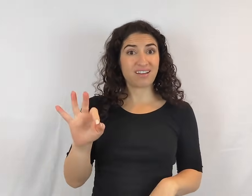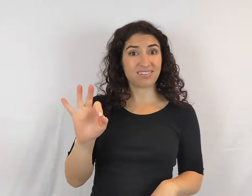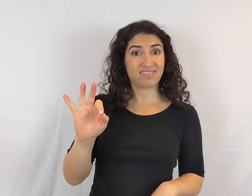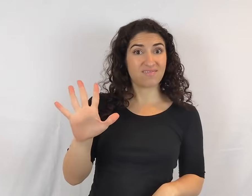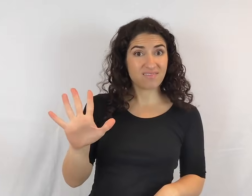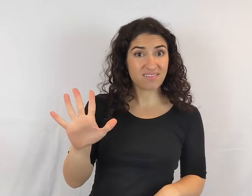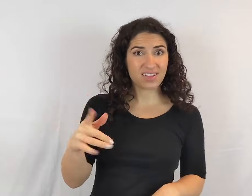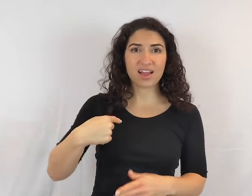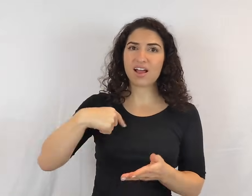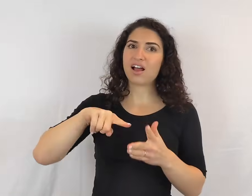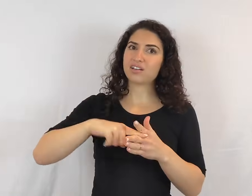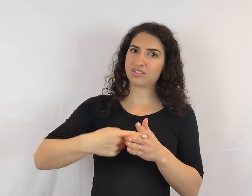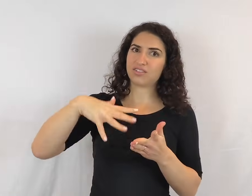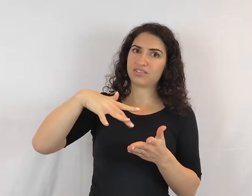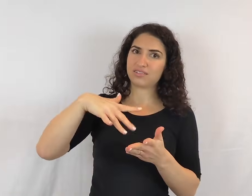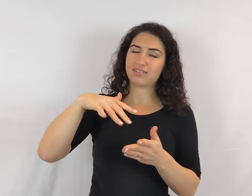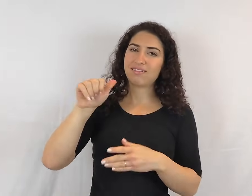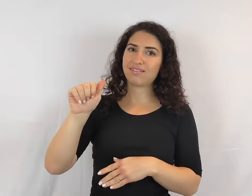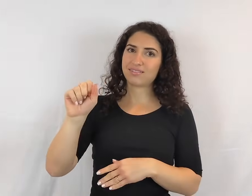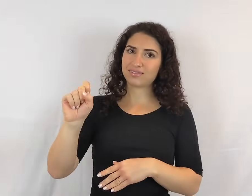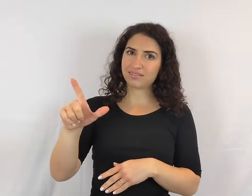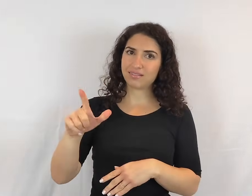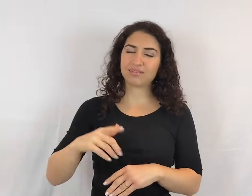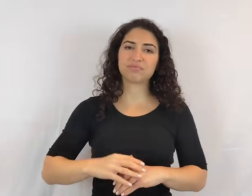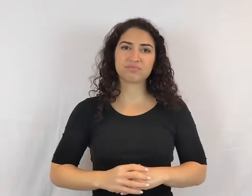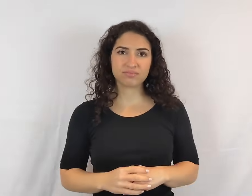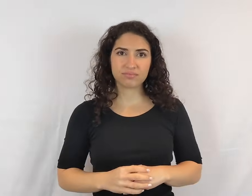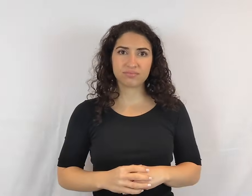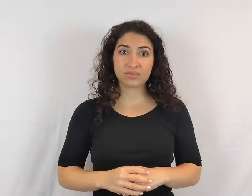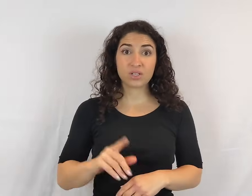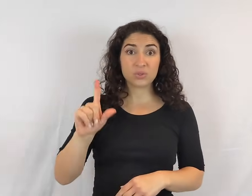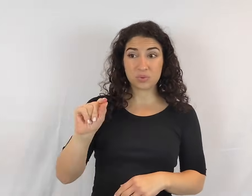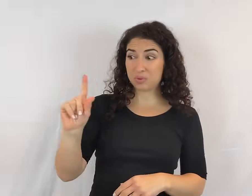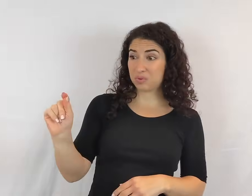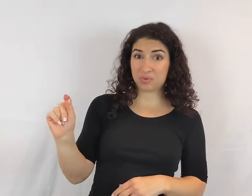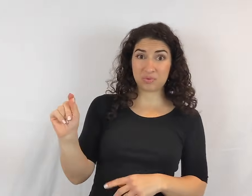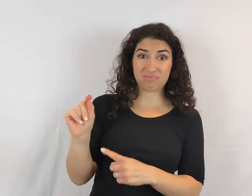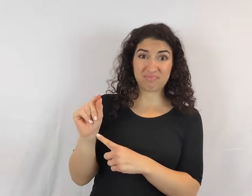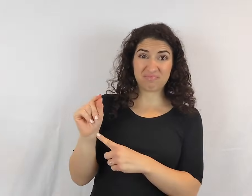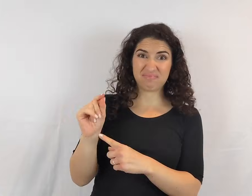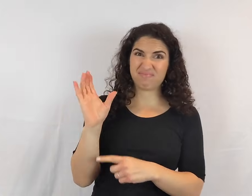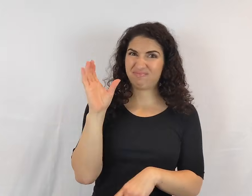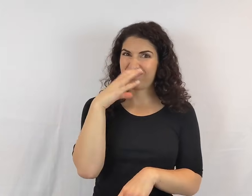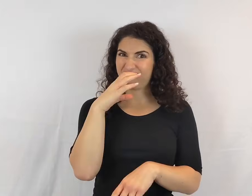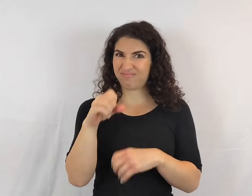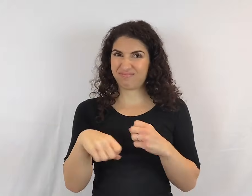simply 1995, I started studying ASL. 2020,